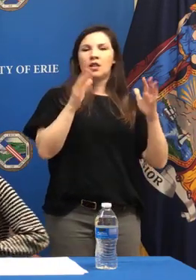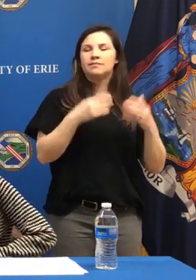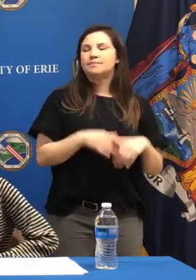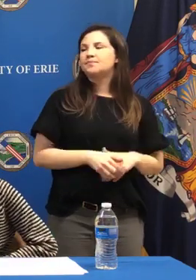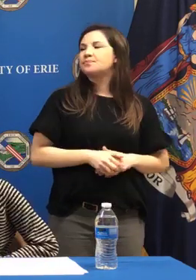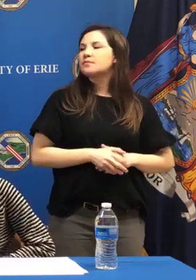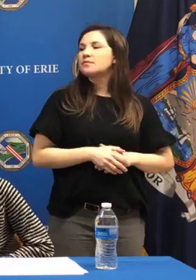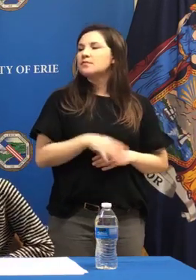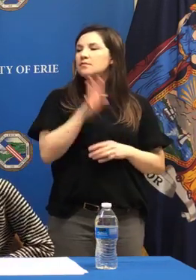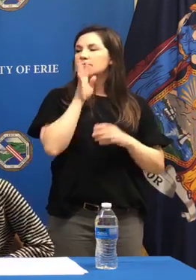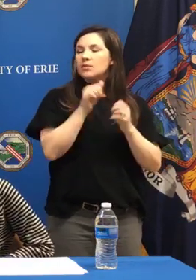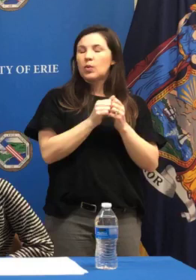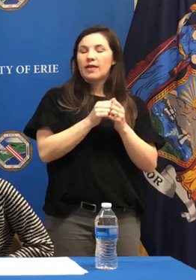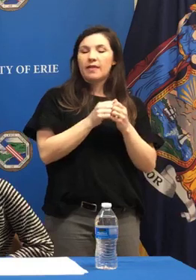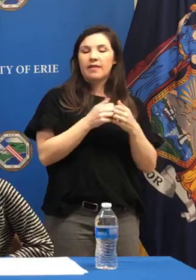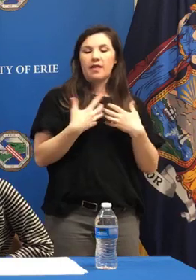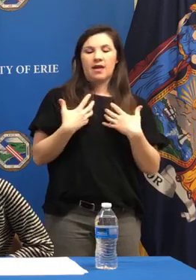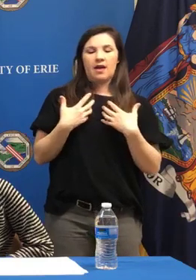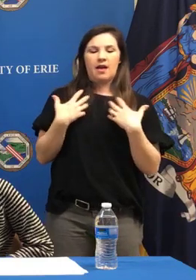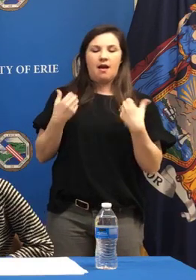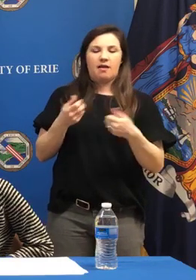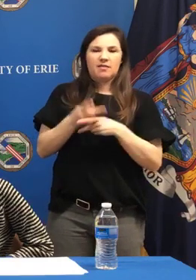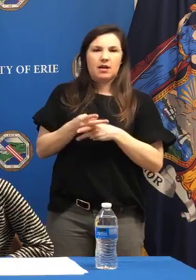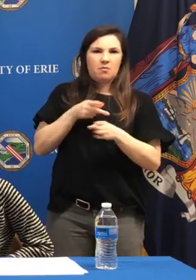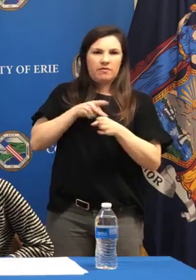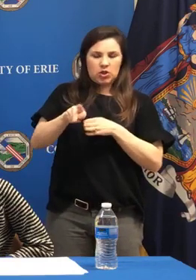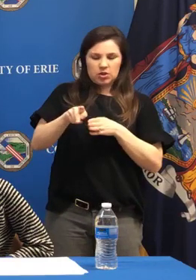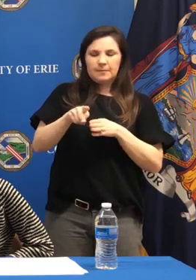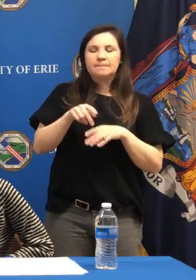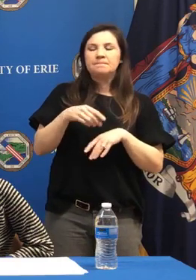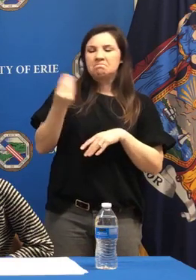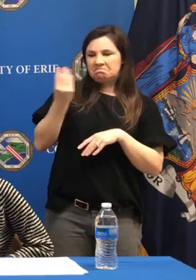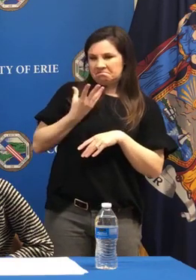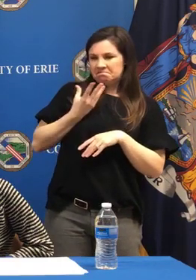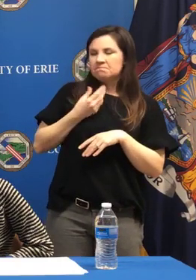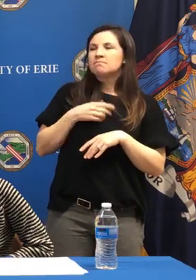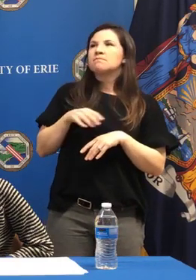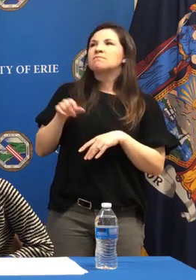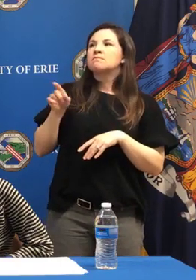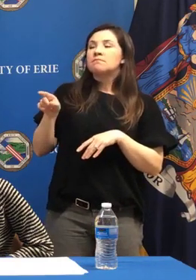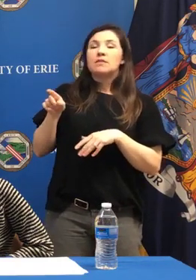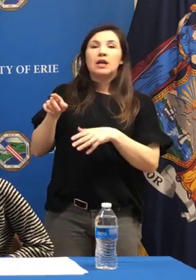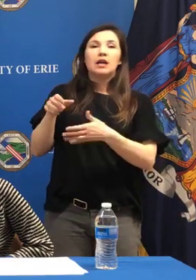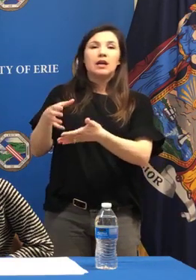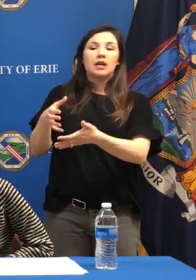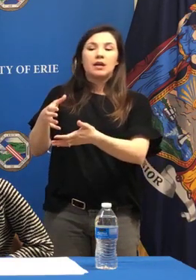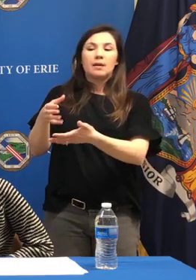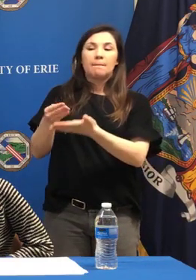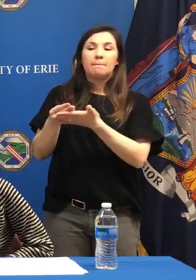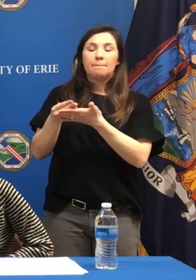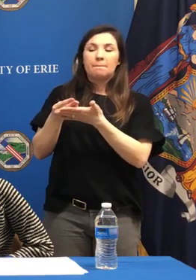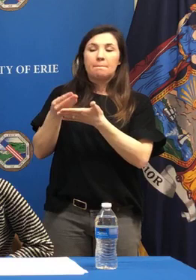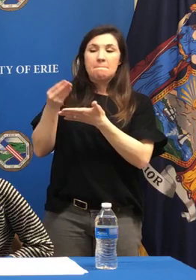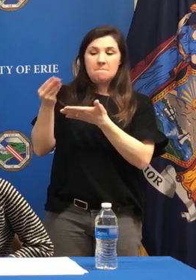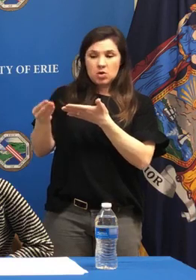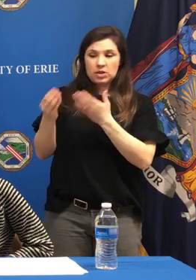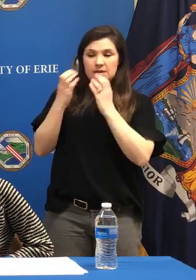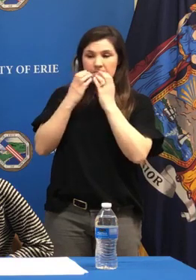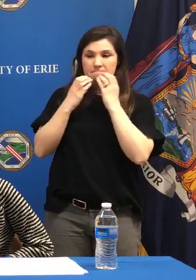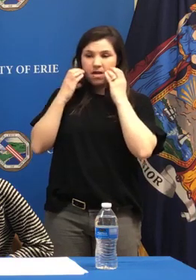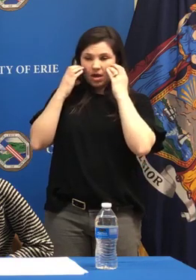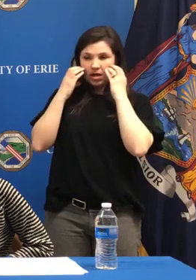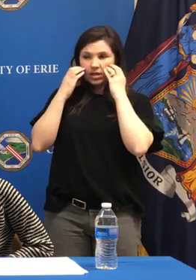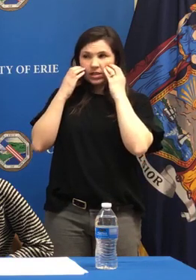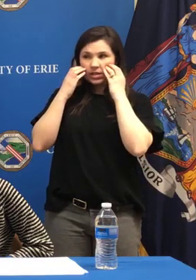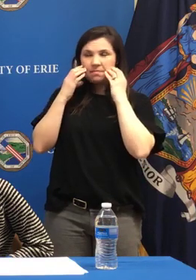to a healthcare professional who said that they were able to acquire and purchase a number of masks at